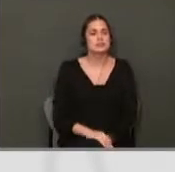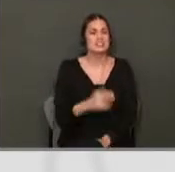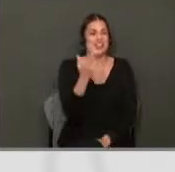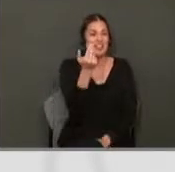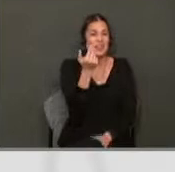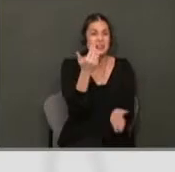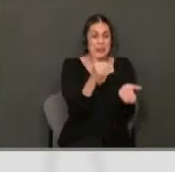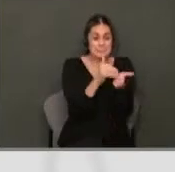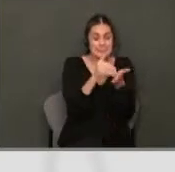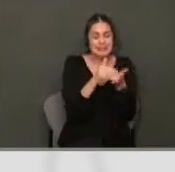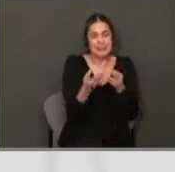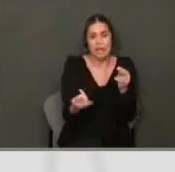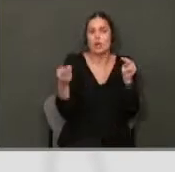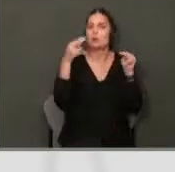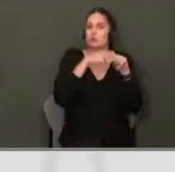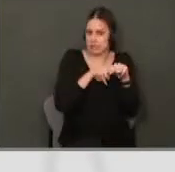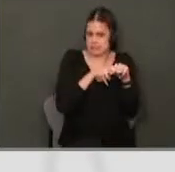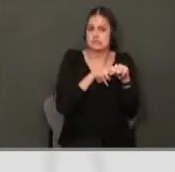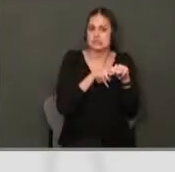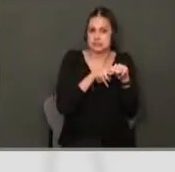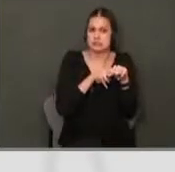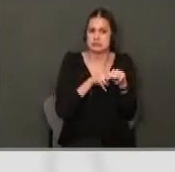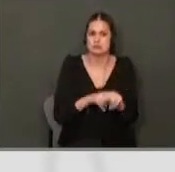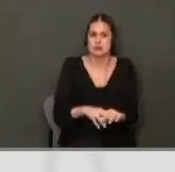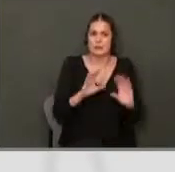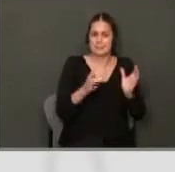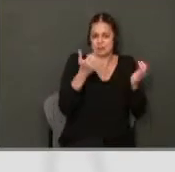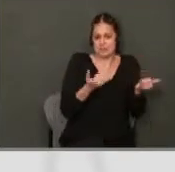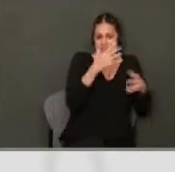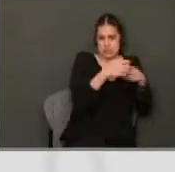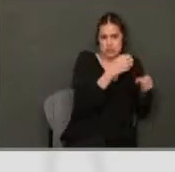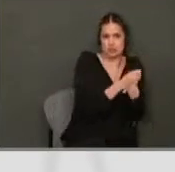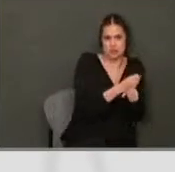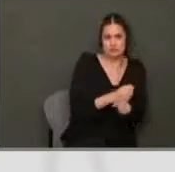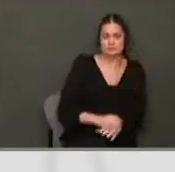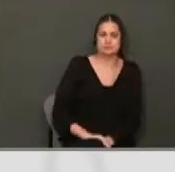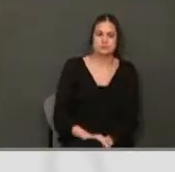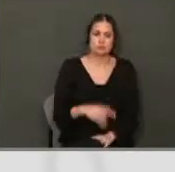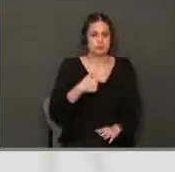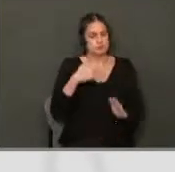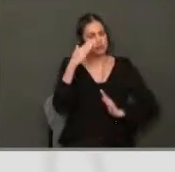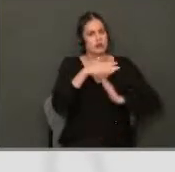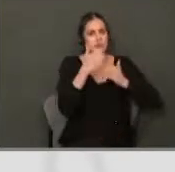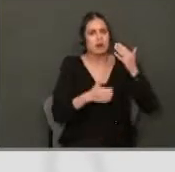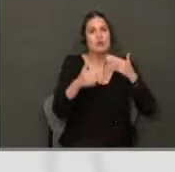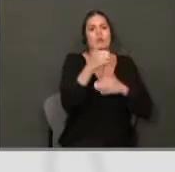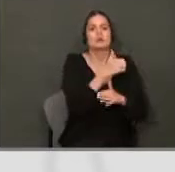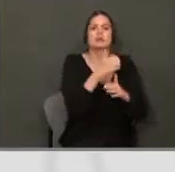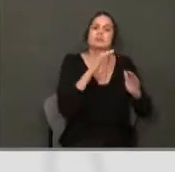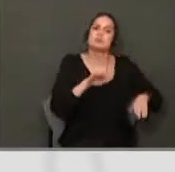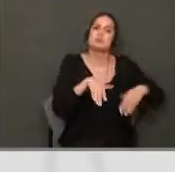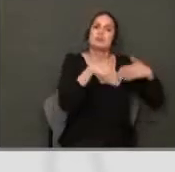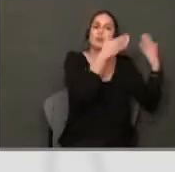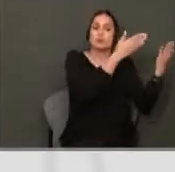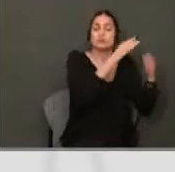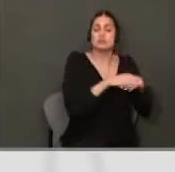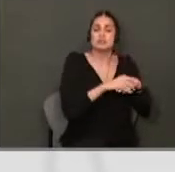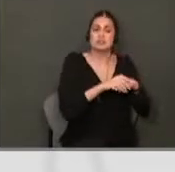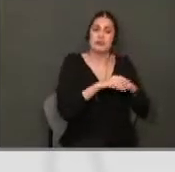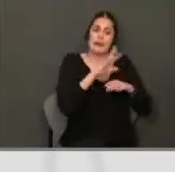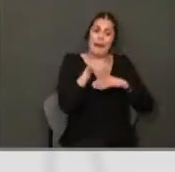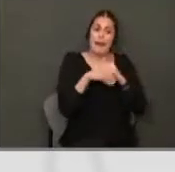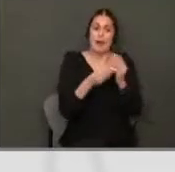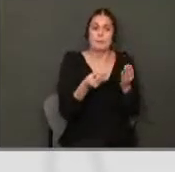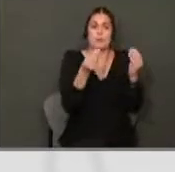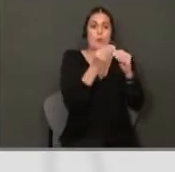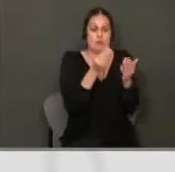$13 million increase over this year's budget. So this was a top priority of the council. So we are proposing to invest more. As